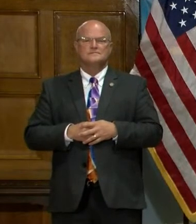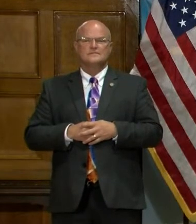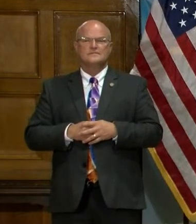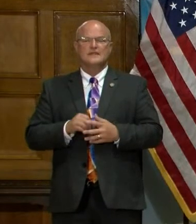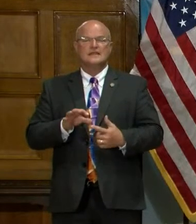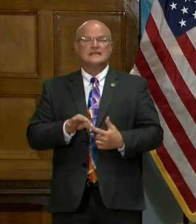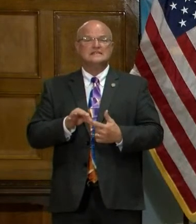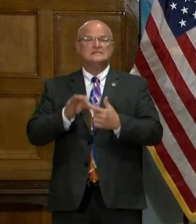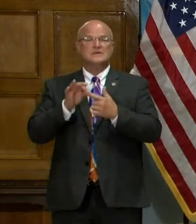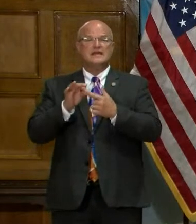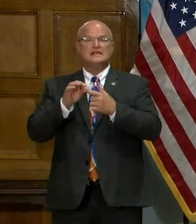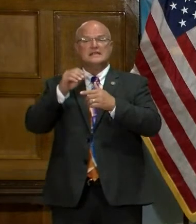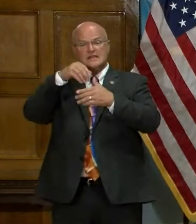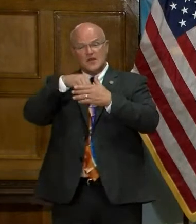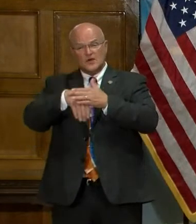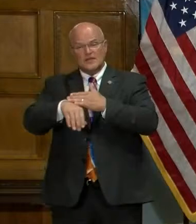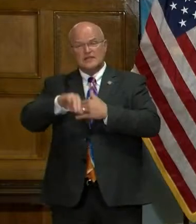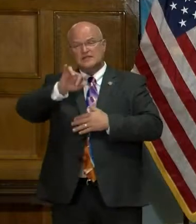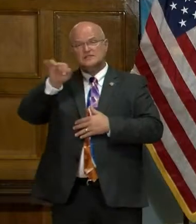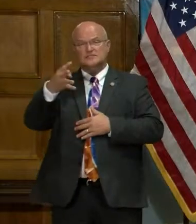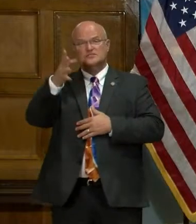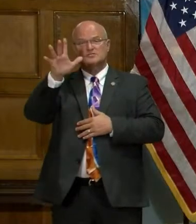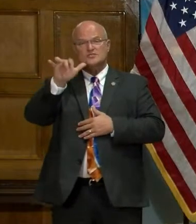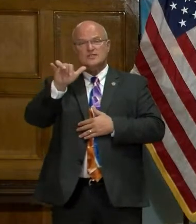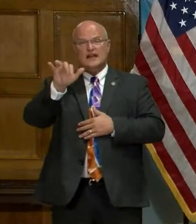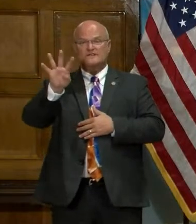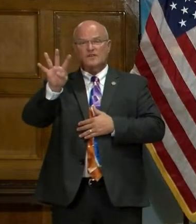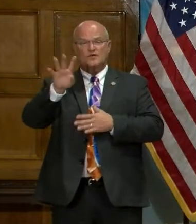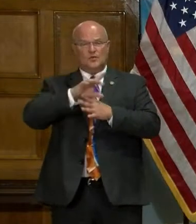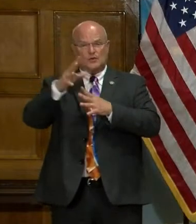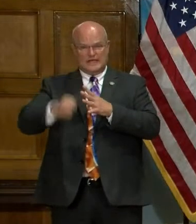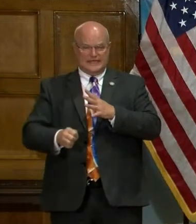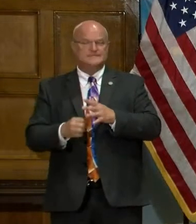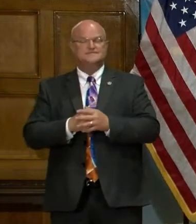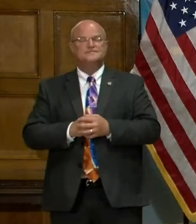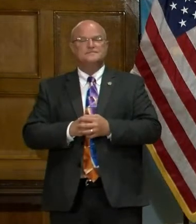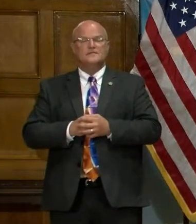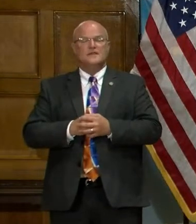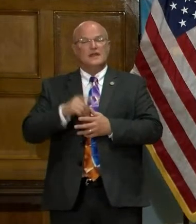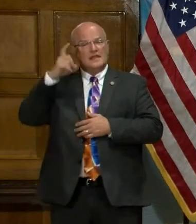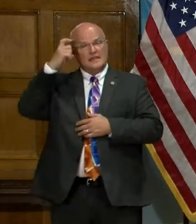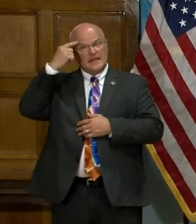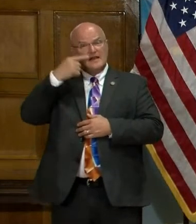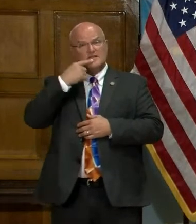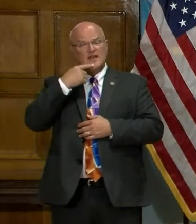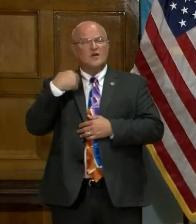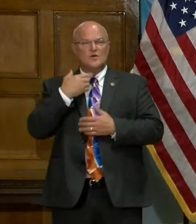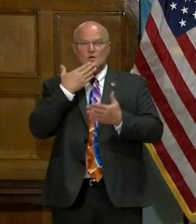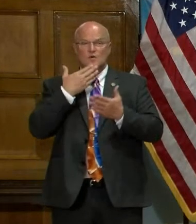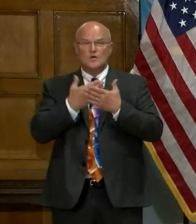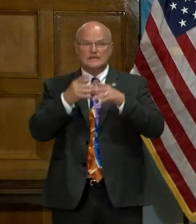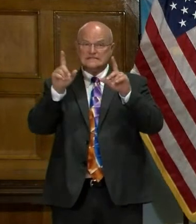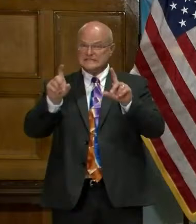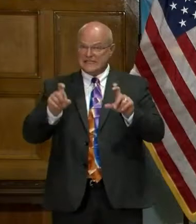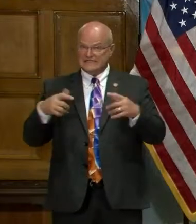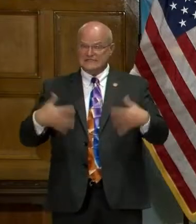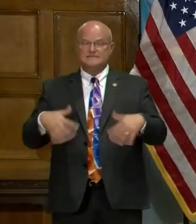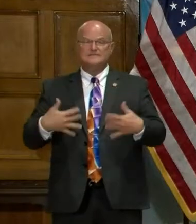and especially going into 4th of July weekend. As the Governor did mention, we have done well on